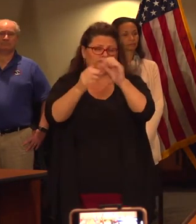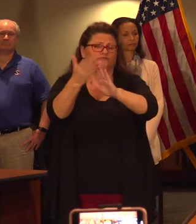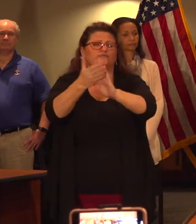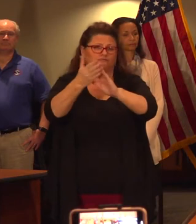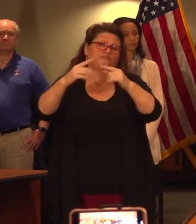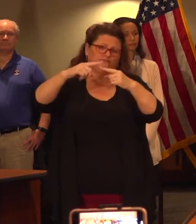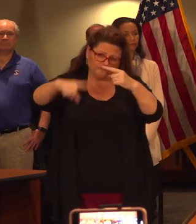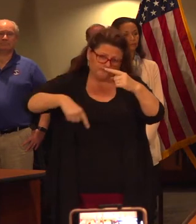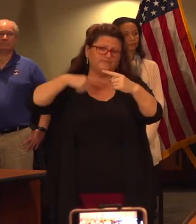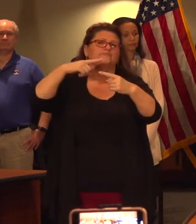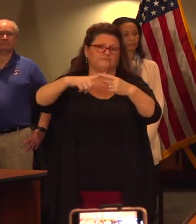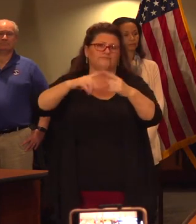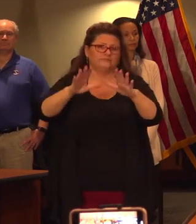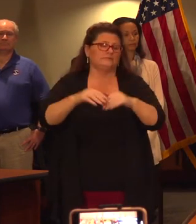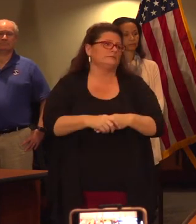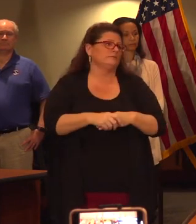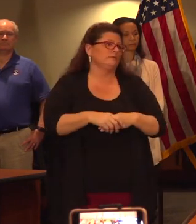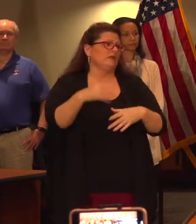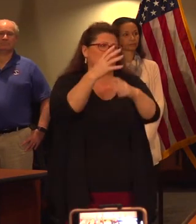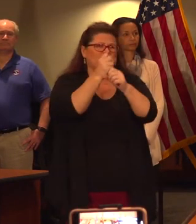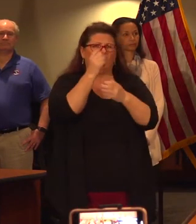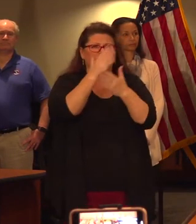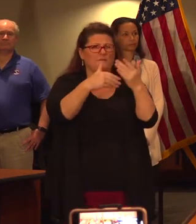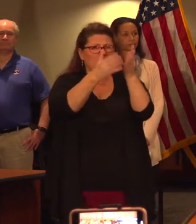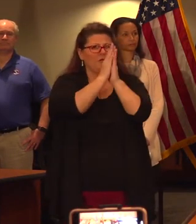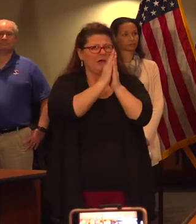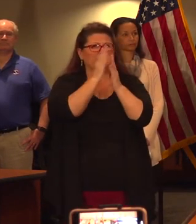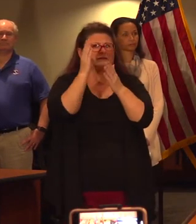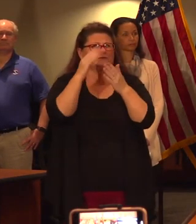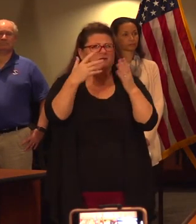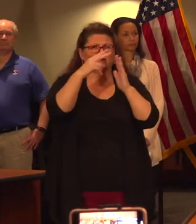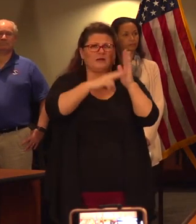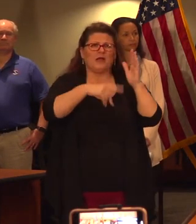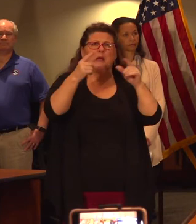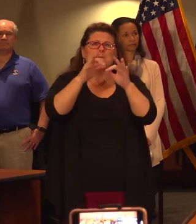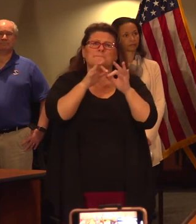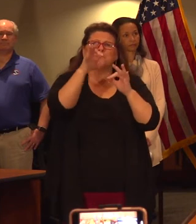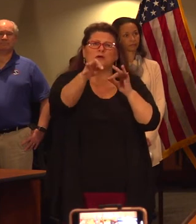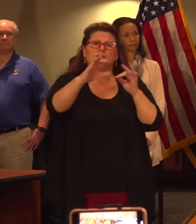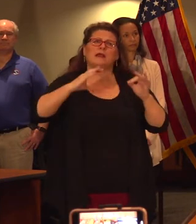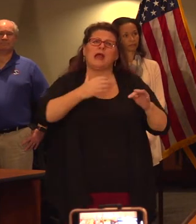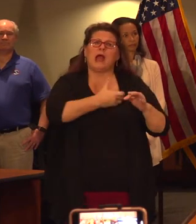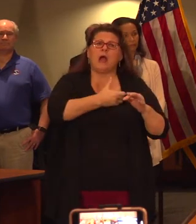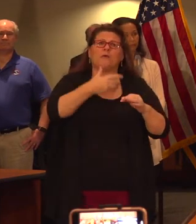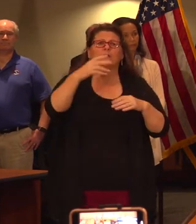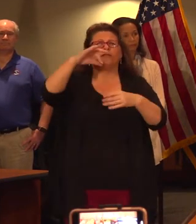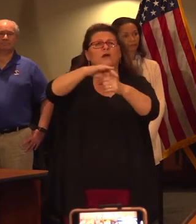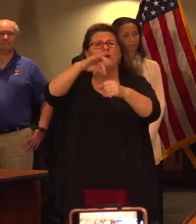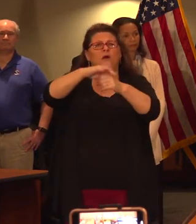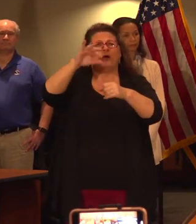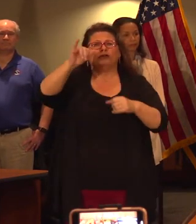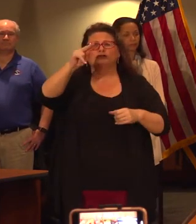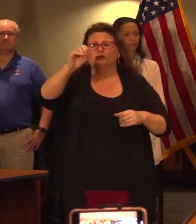few other things. I've gotten some requests, you may have read about them, about postponing our primaries on June